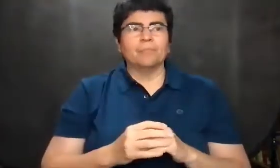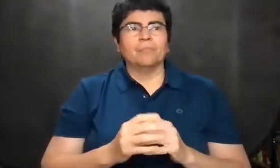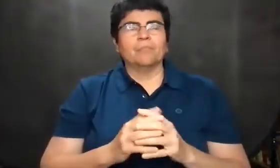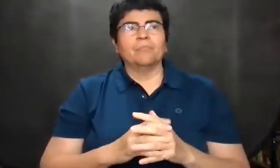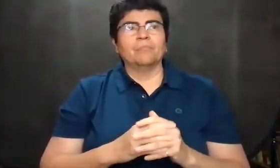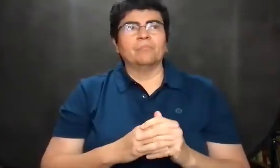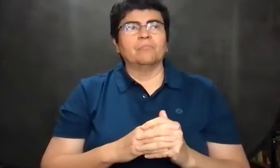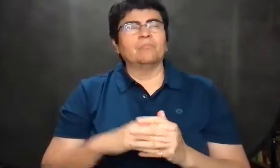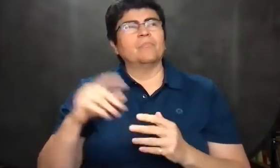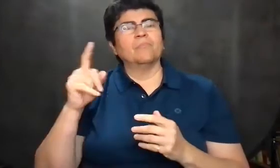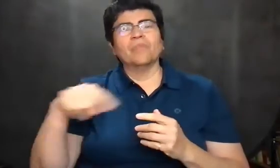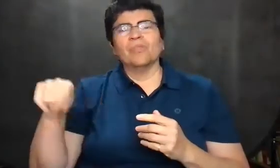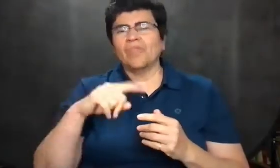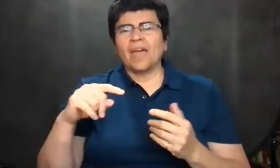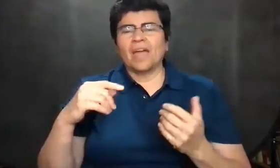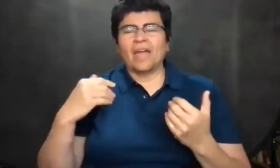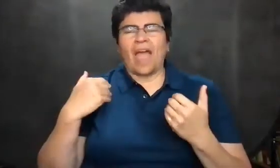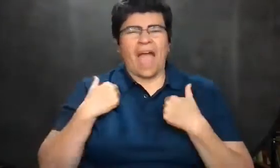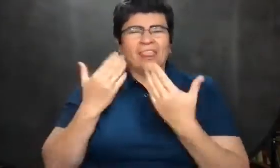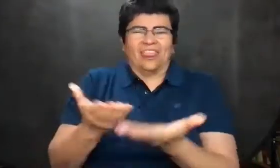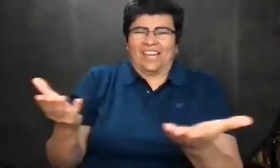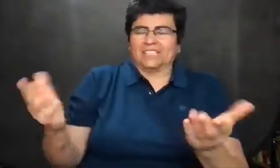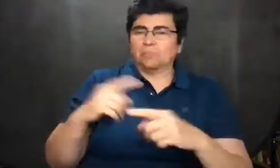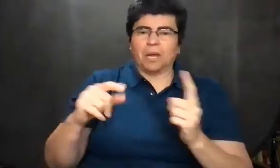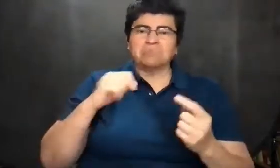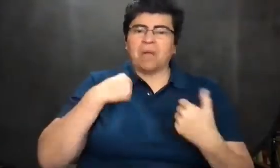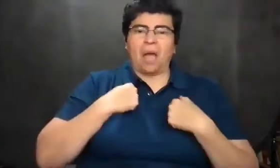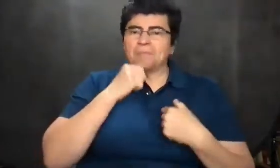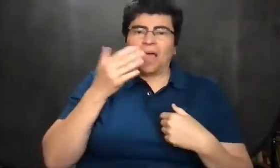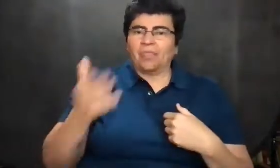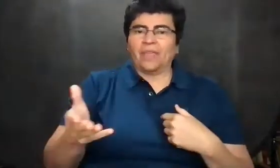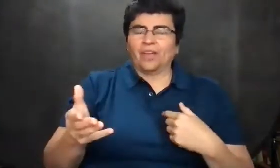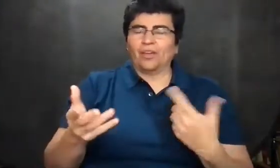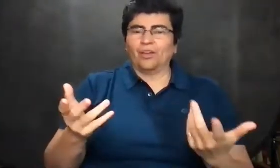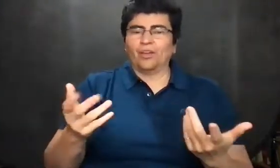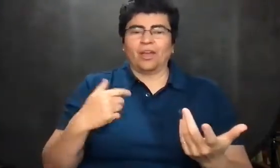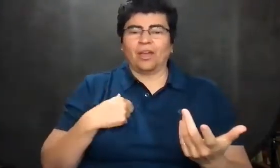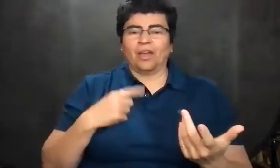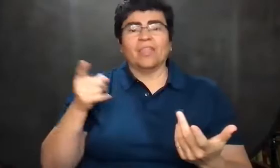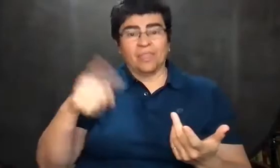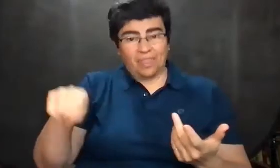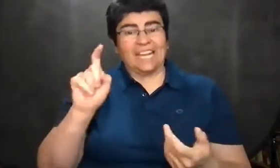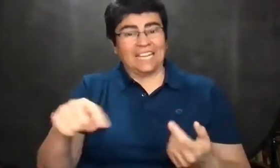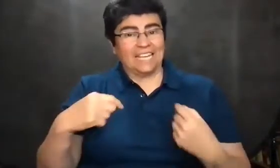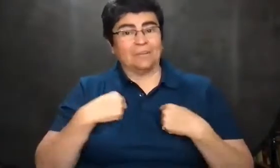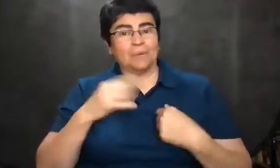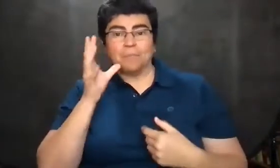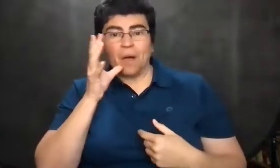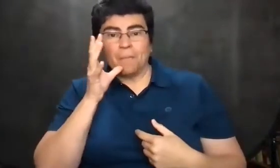They had all kinds of material things, but they didn't have me. And they needed a mother. They needed a mom,